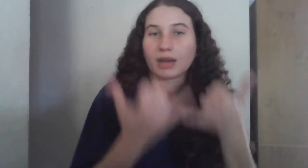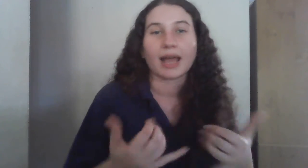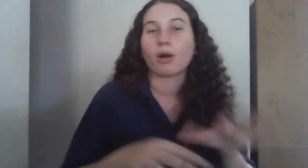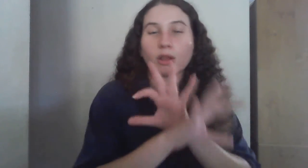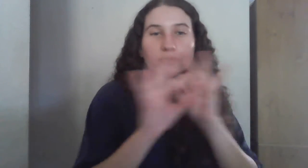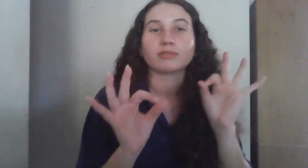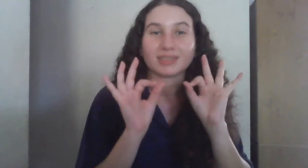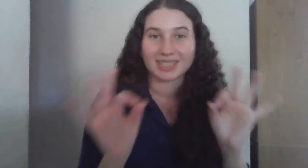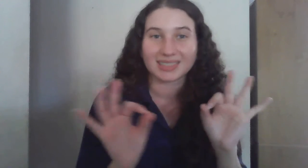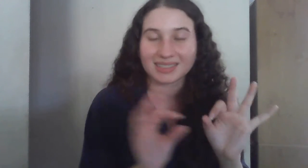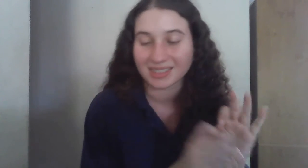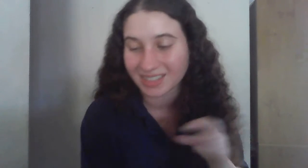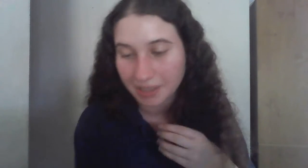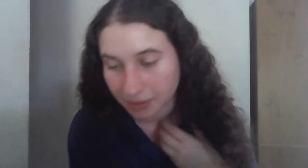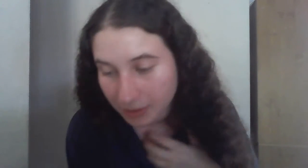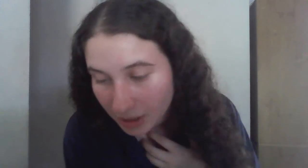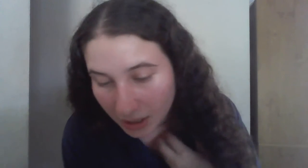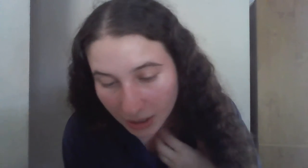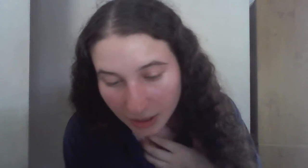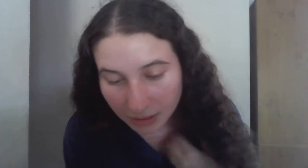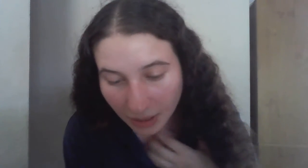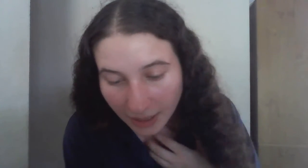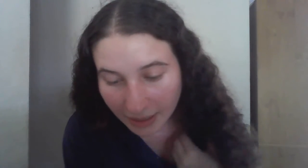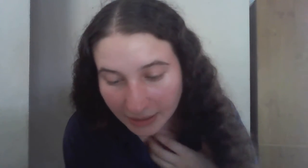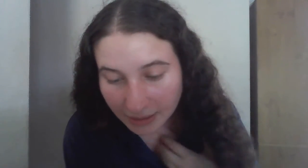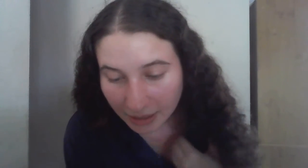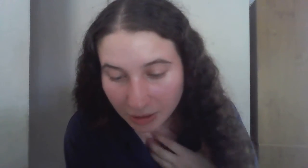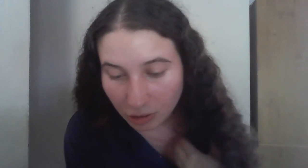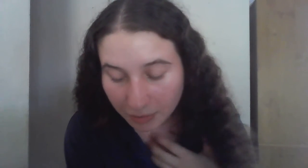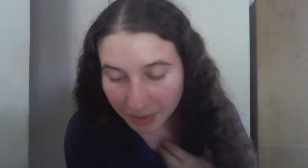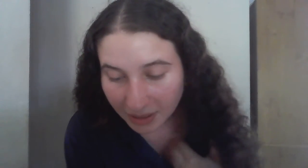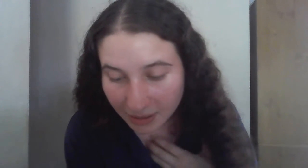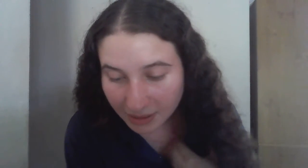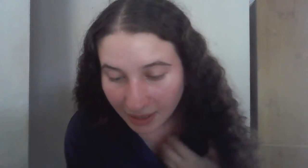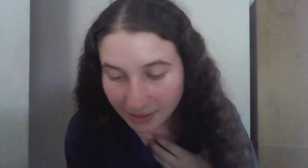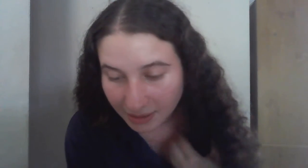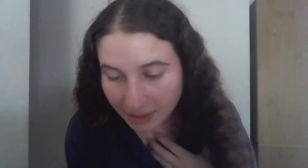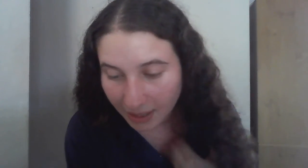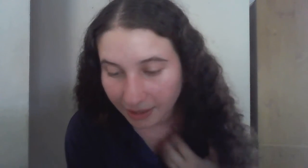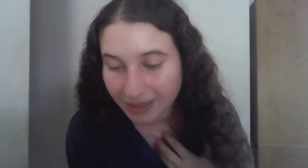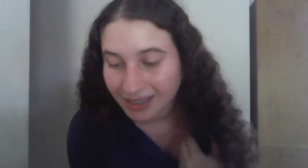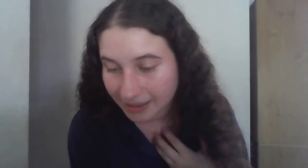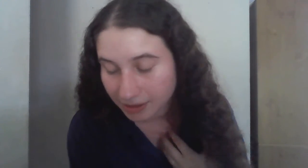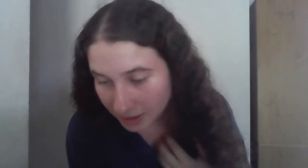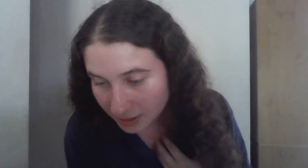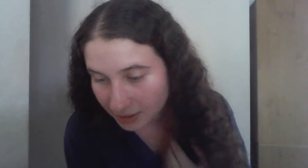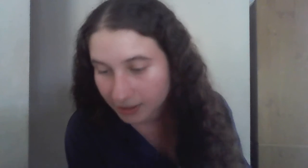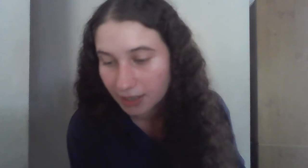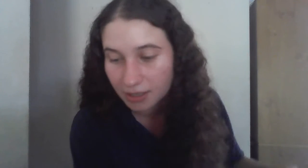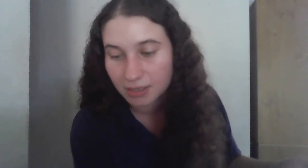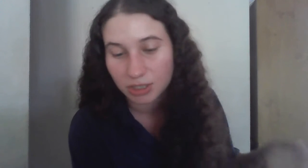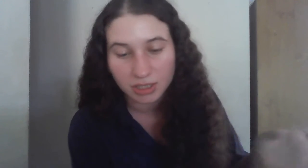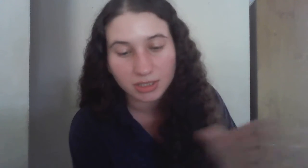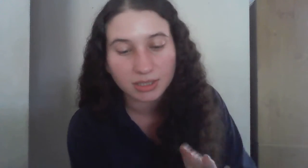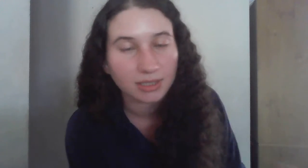now, all of those are tense indicators, it is not necessary to repeat the tense indicator in later sentences until a change in tense